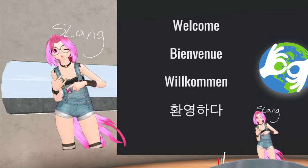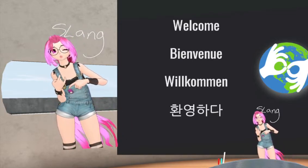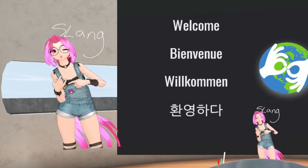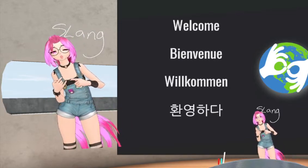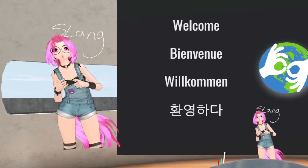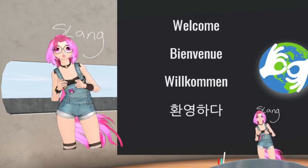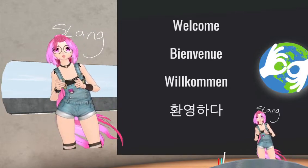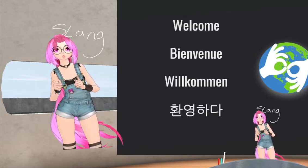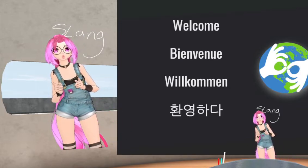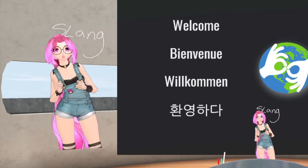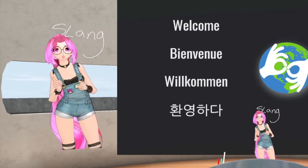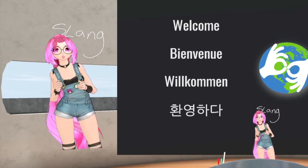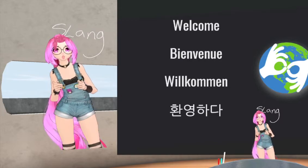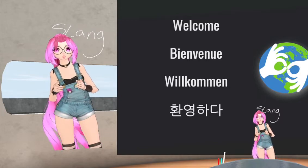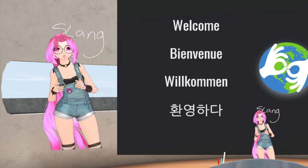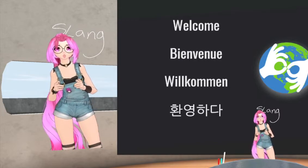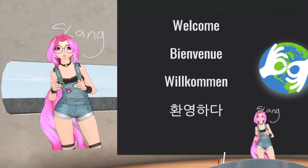What does this mean?